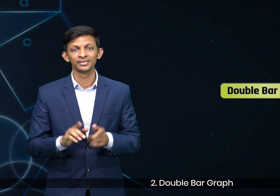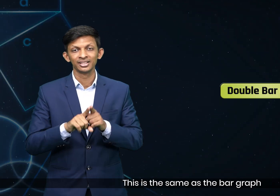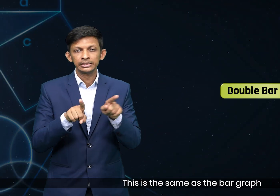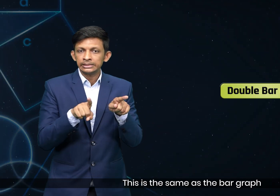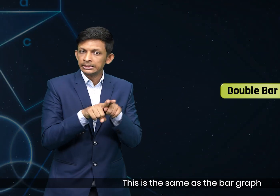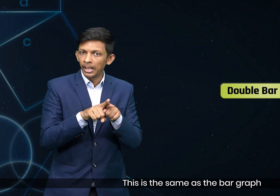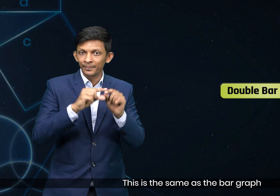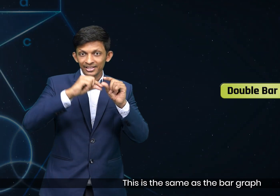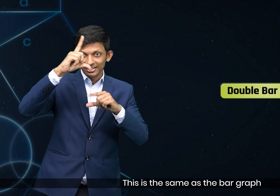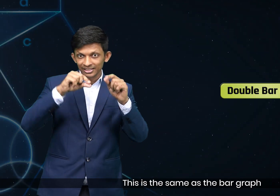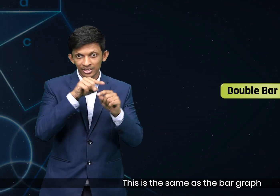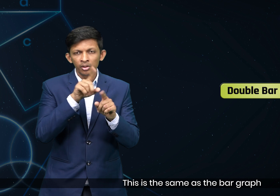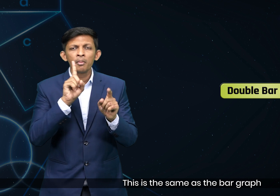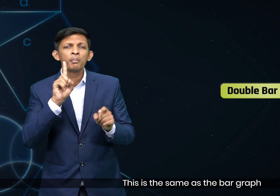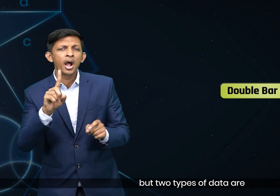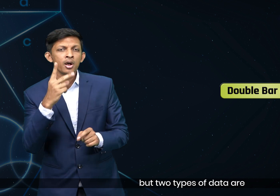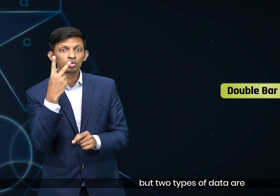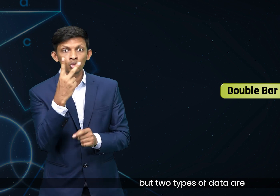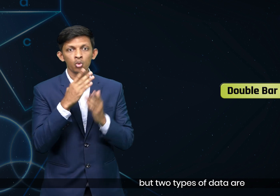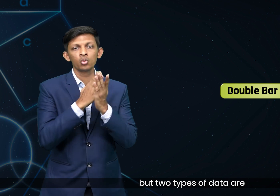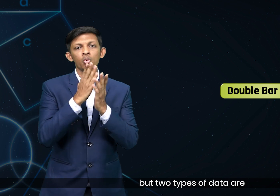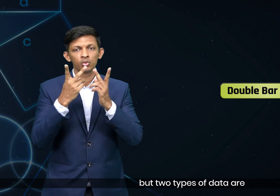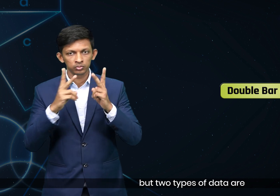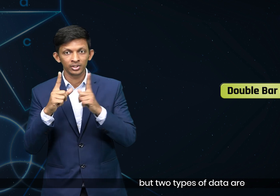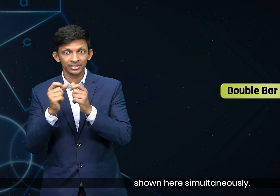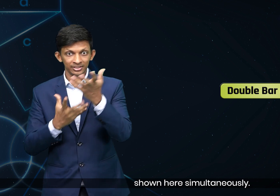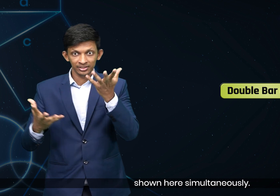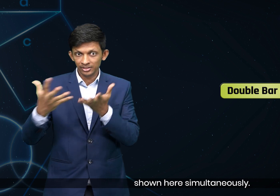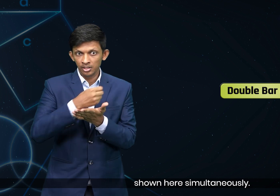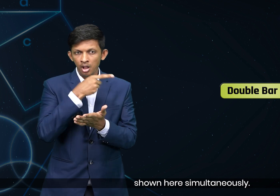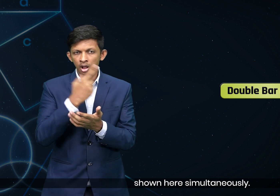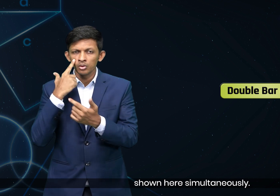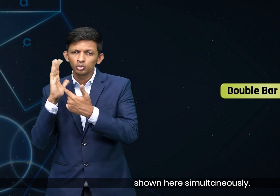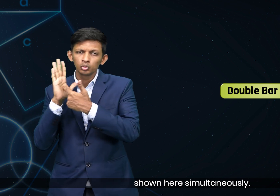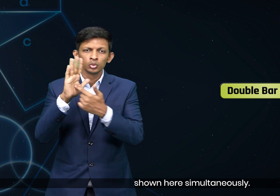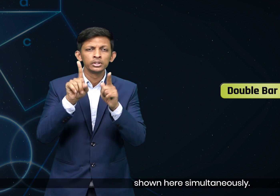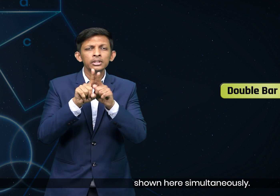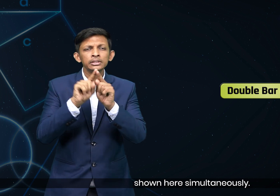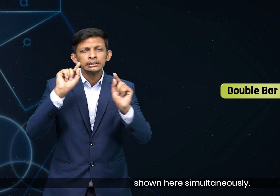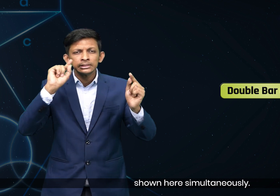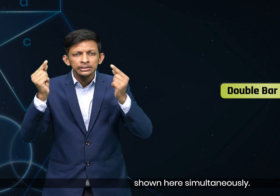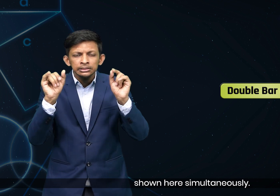This is the same as the bar graph, but two types of data are shown here simultaneously.